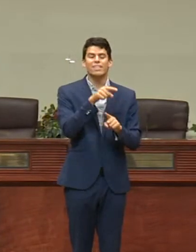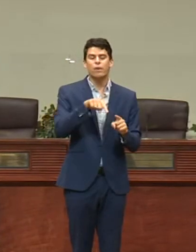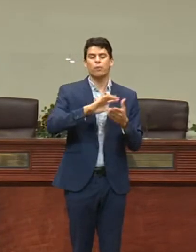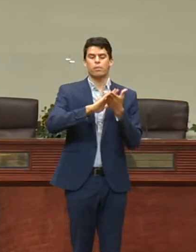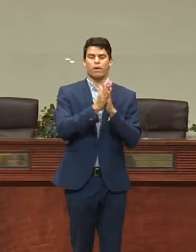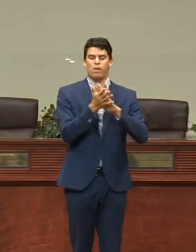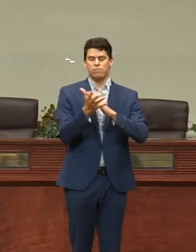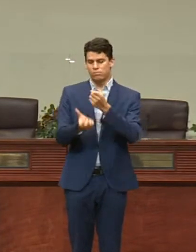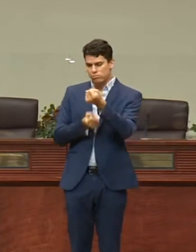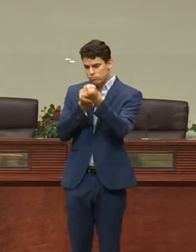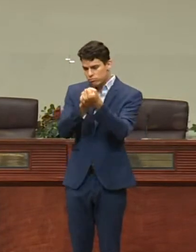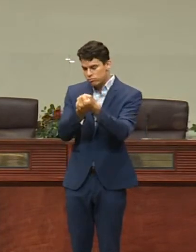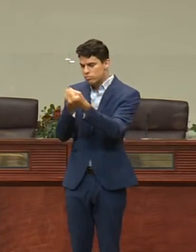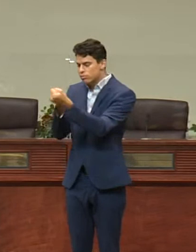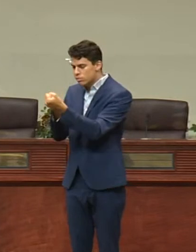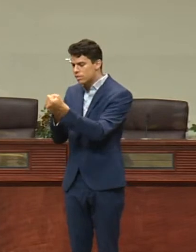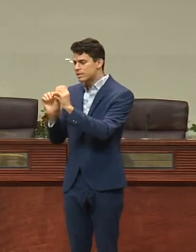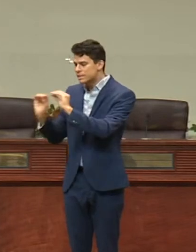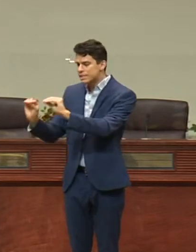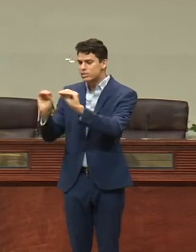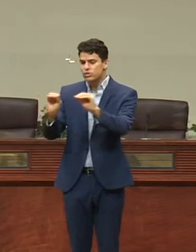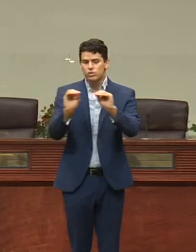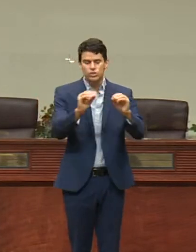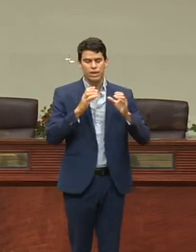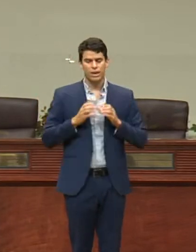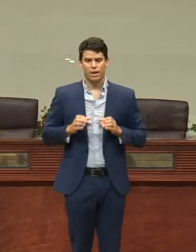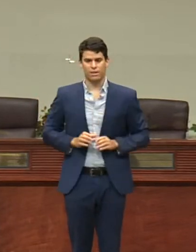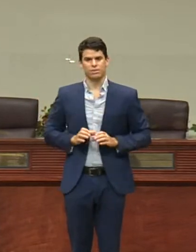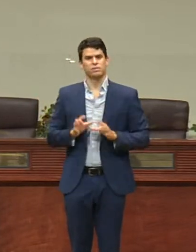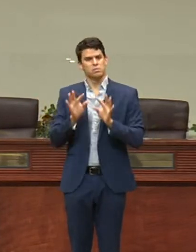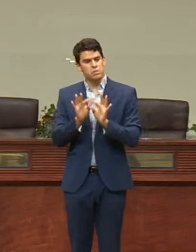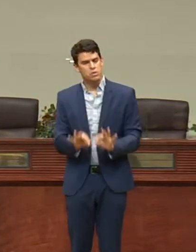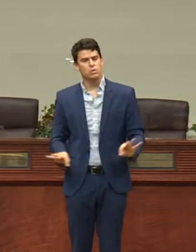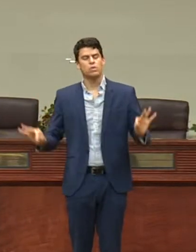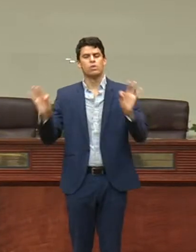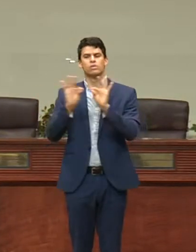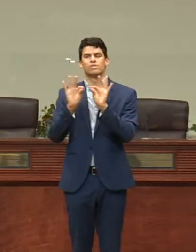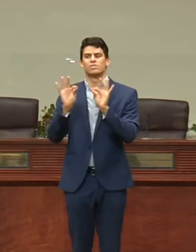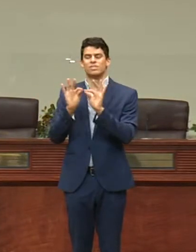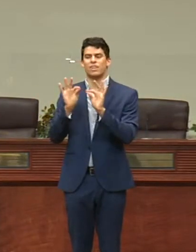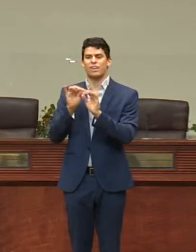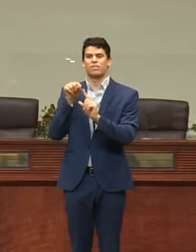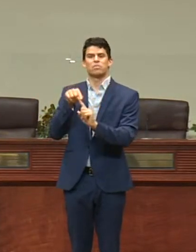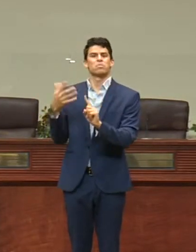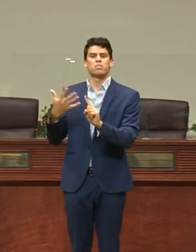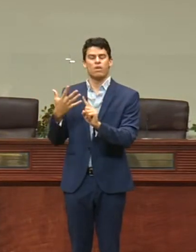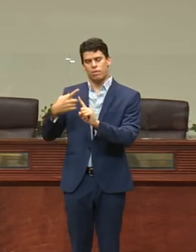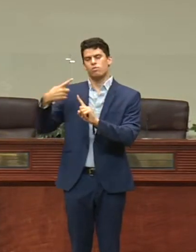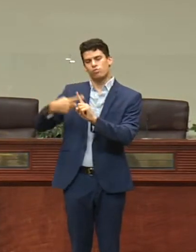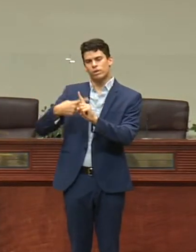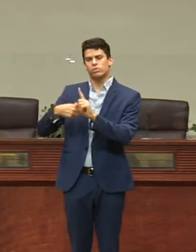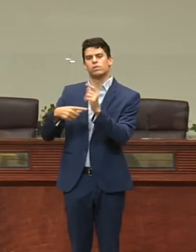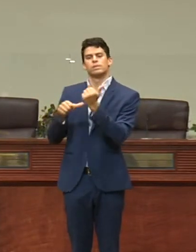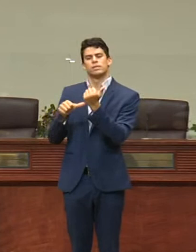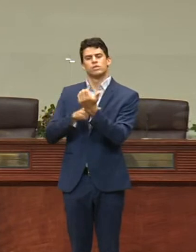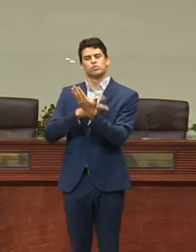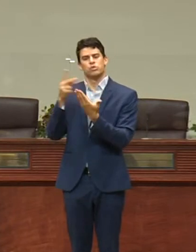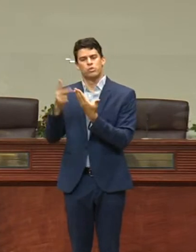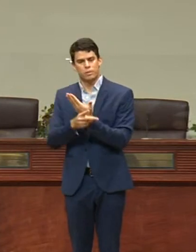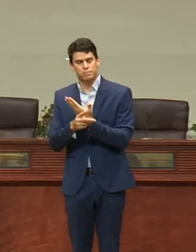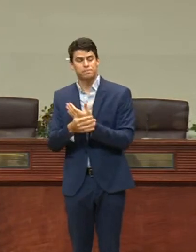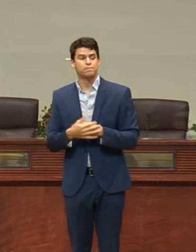for the program, educating their clients on this important rental payment assistance.